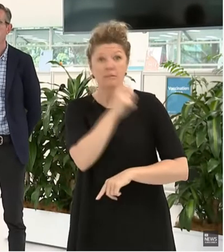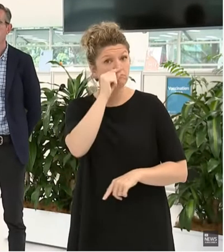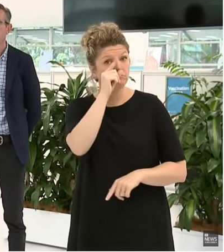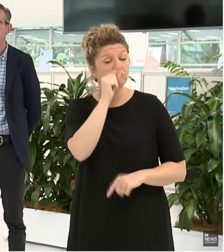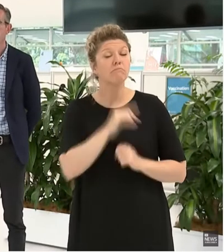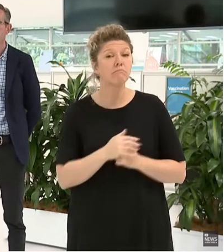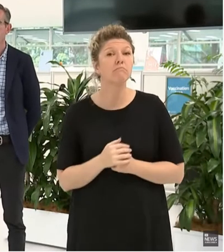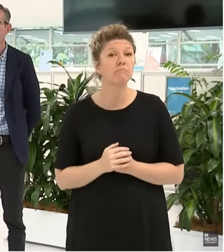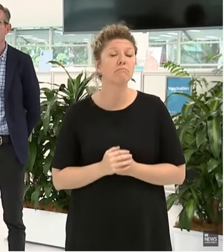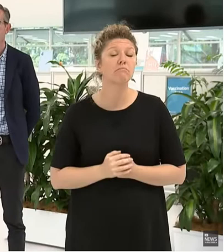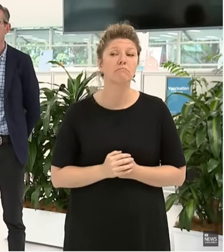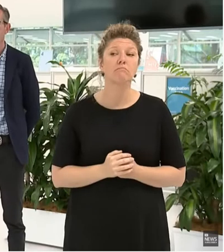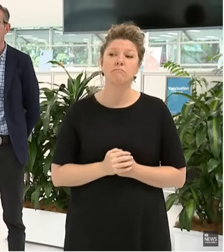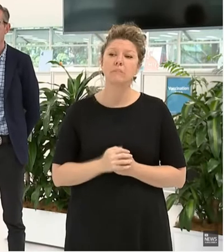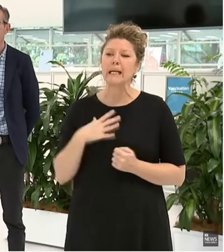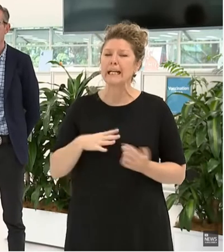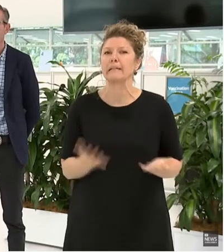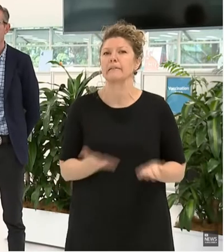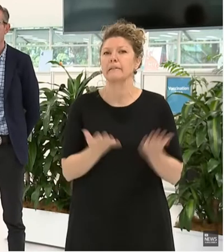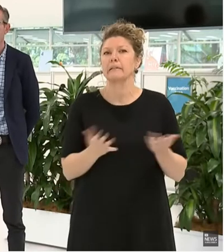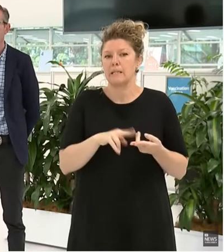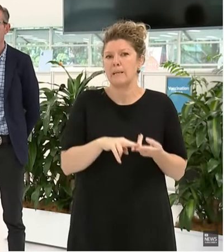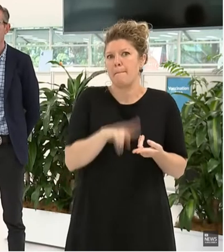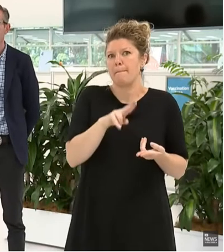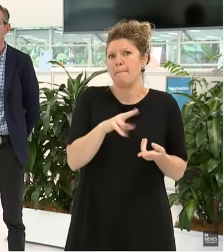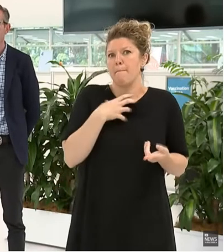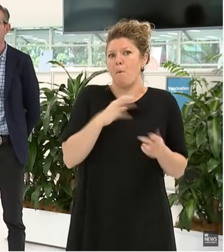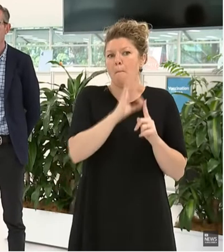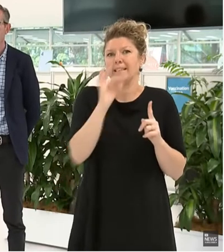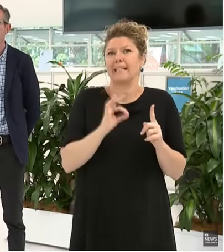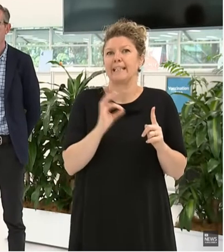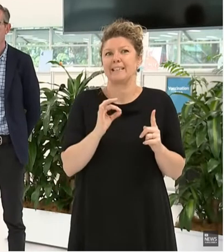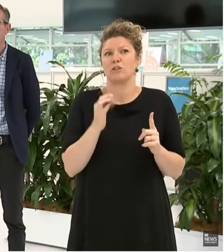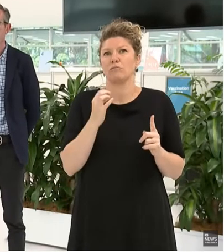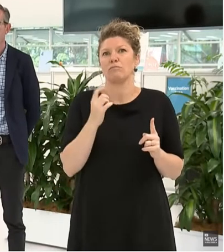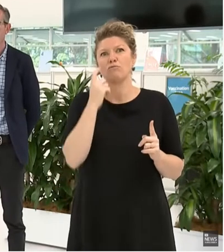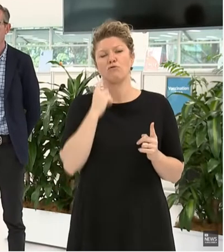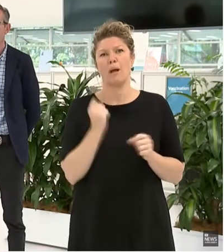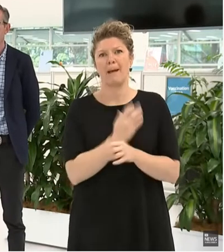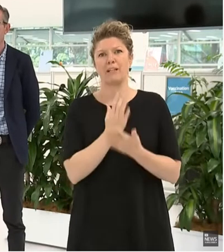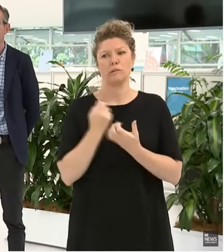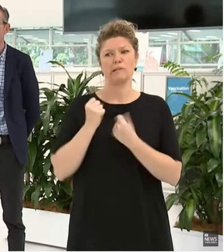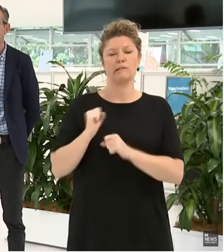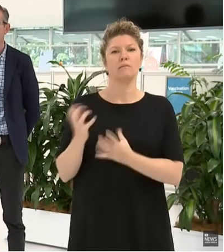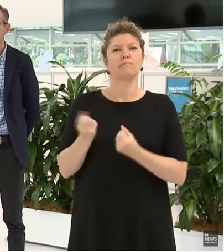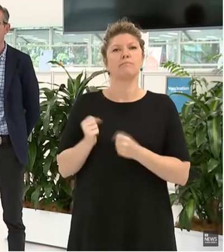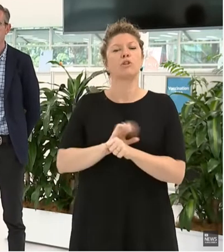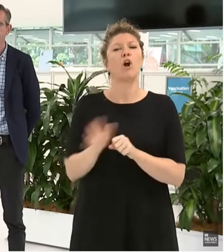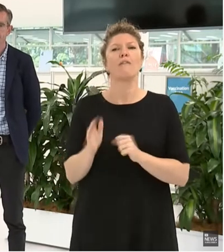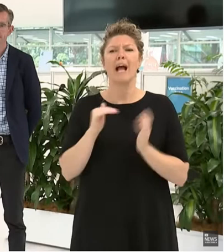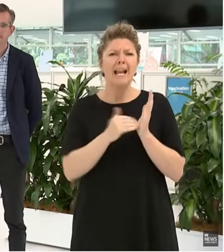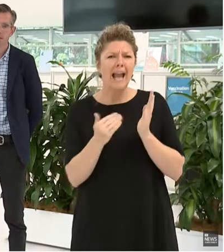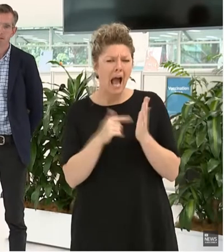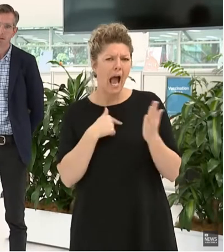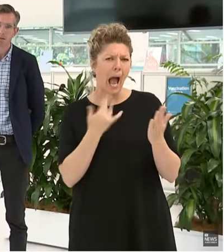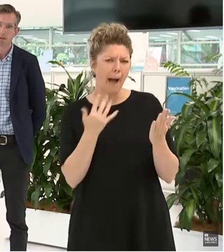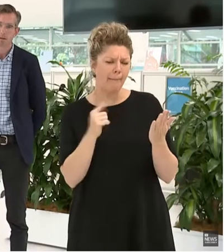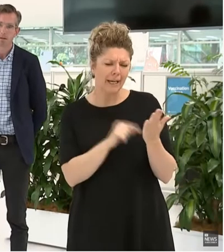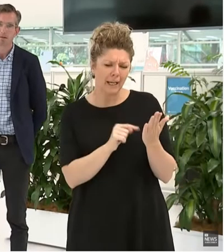be vaccinated. We need to get those percentages up as well to keep that particular group safe. And currently we're sitting